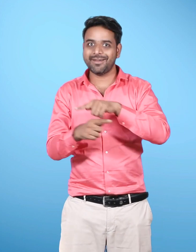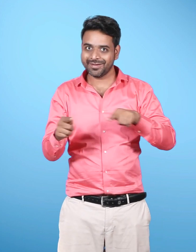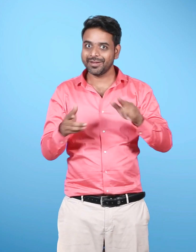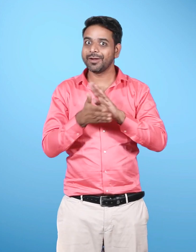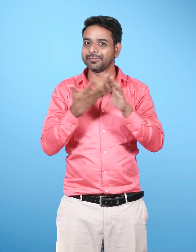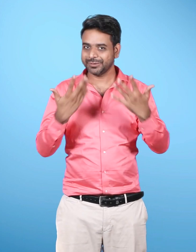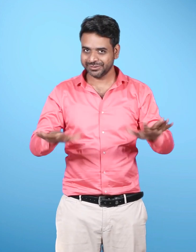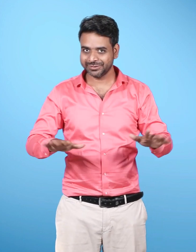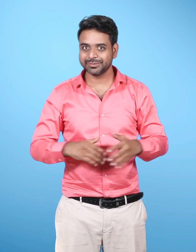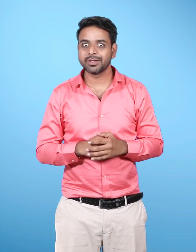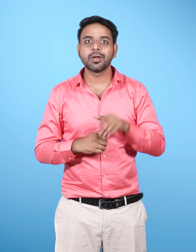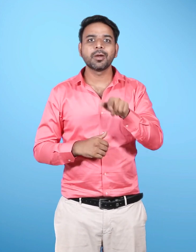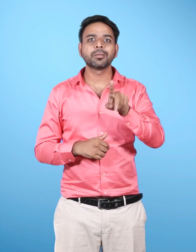bulb glows.